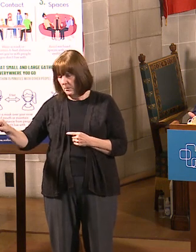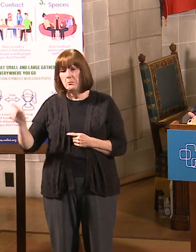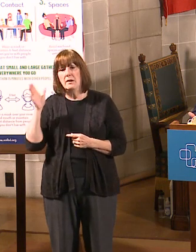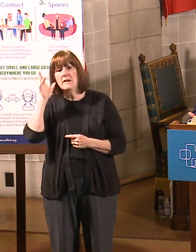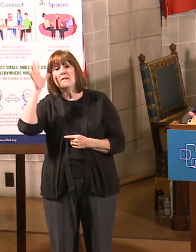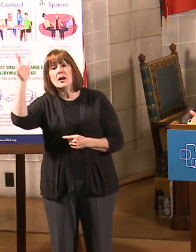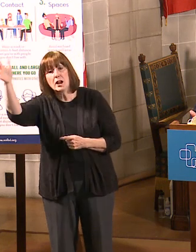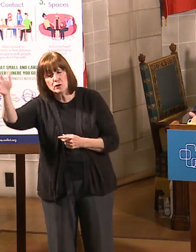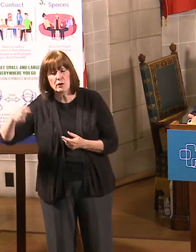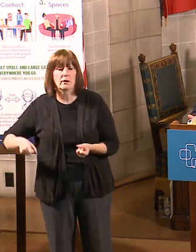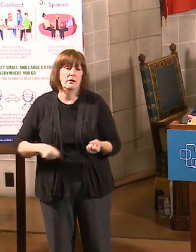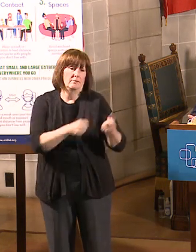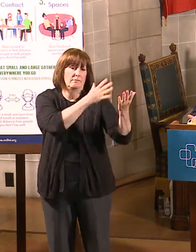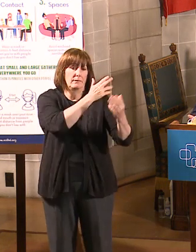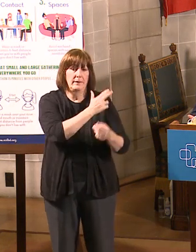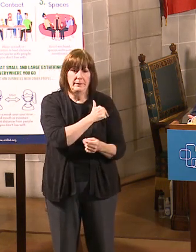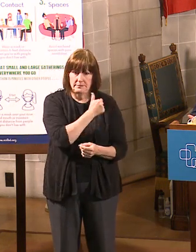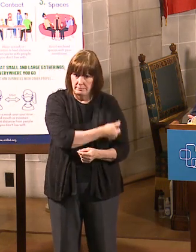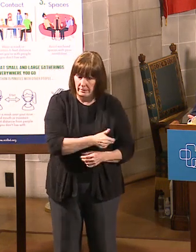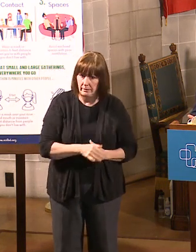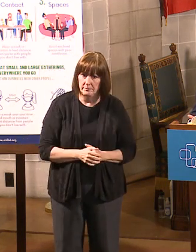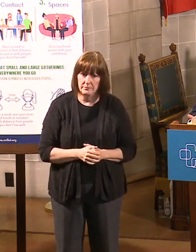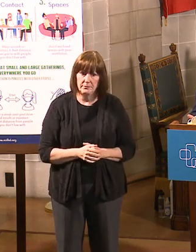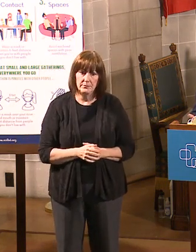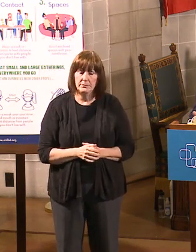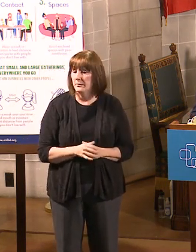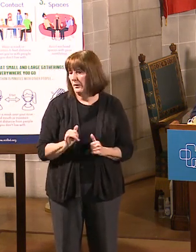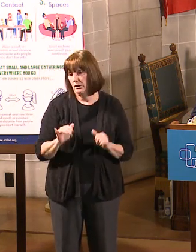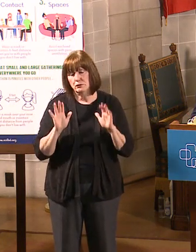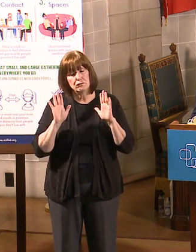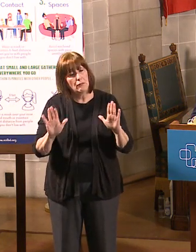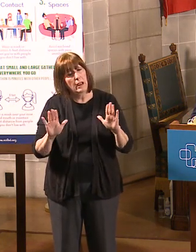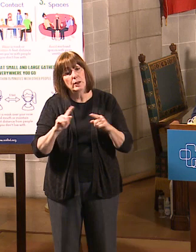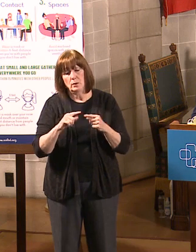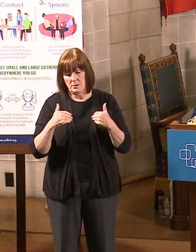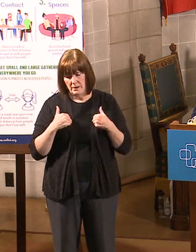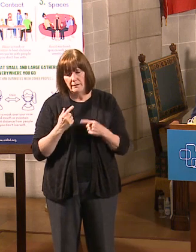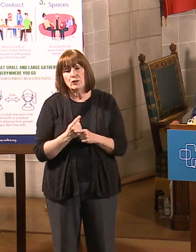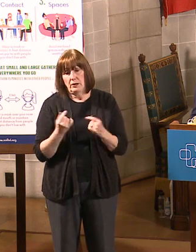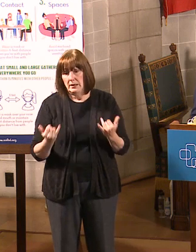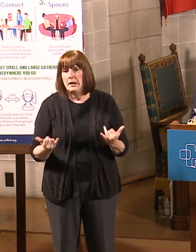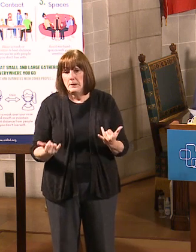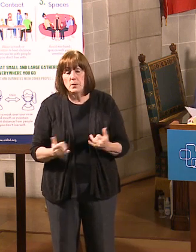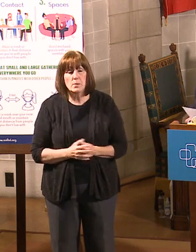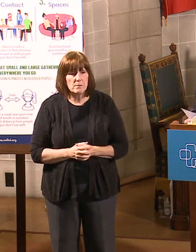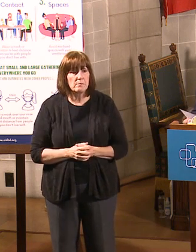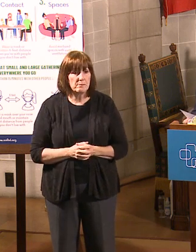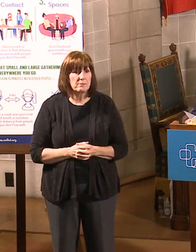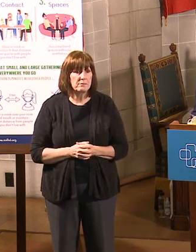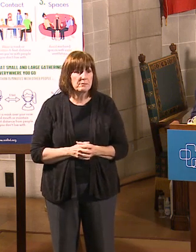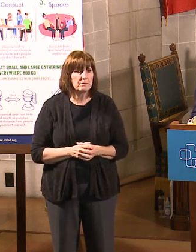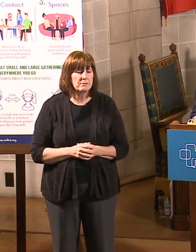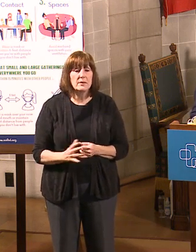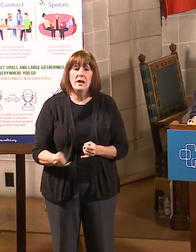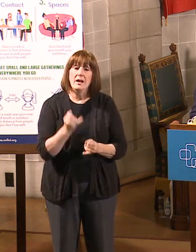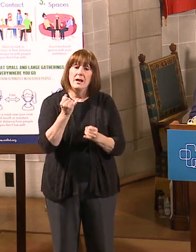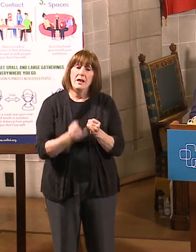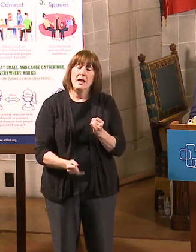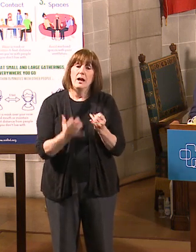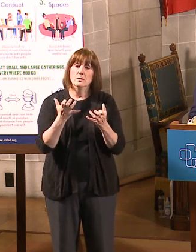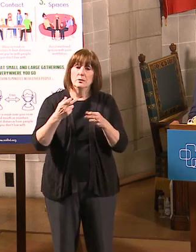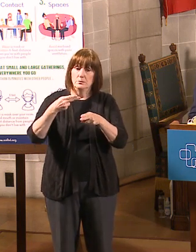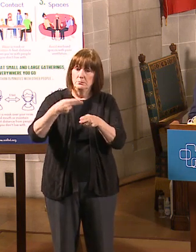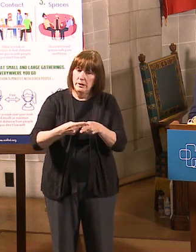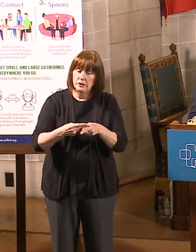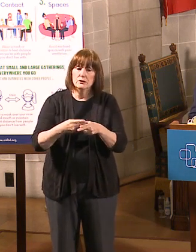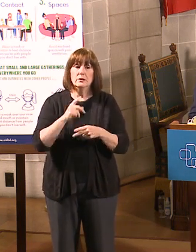eventually ending up needing hospitalization, which would be a great thing to have at this point. And just the last thing I want to